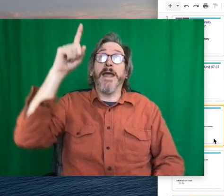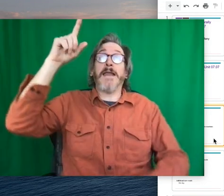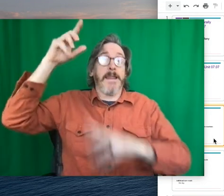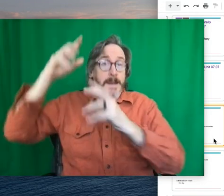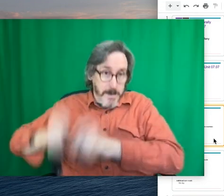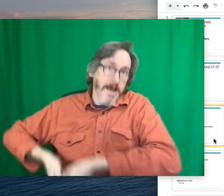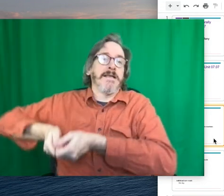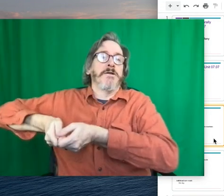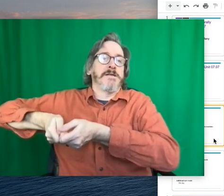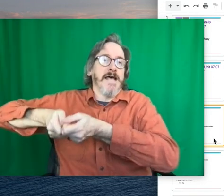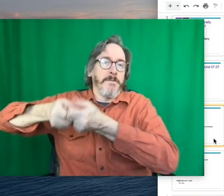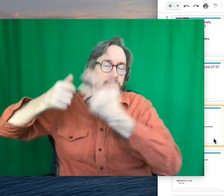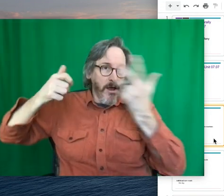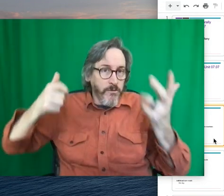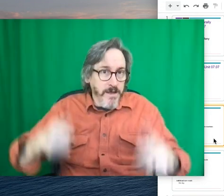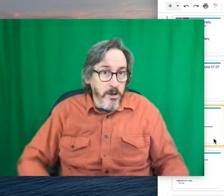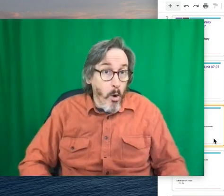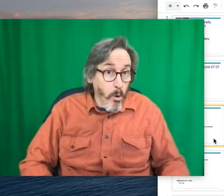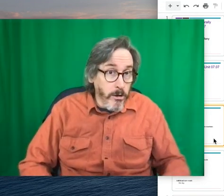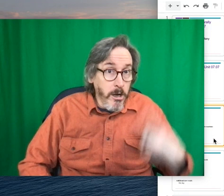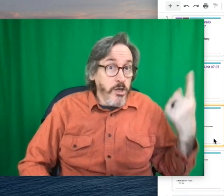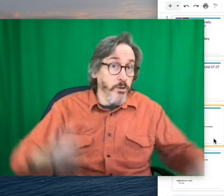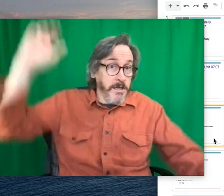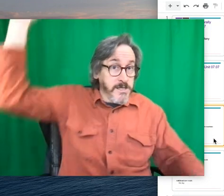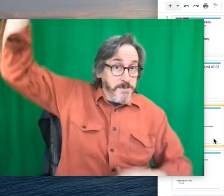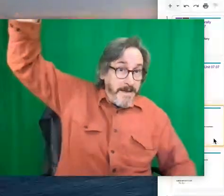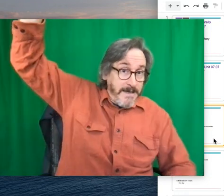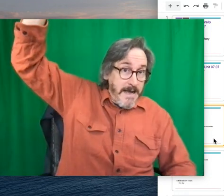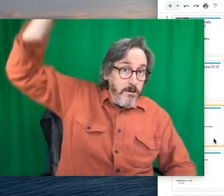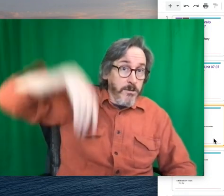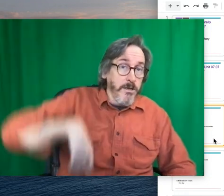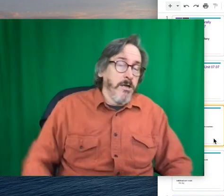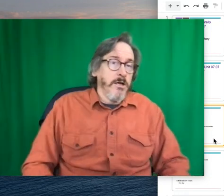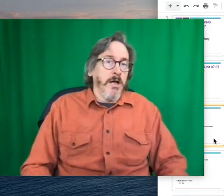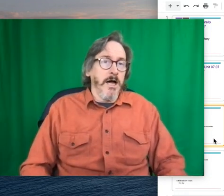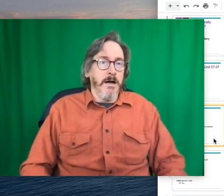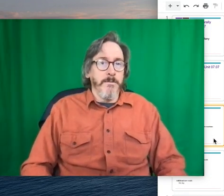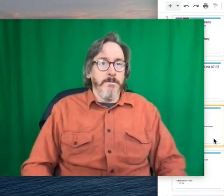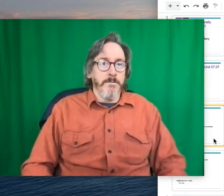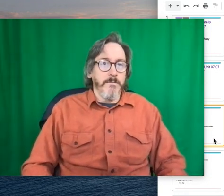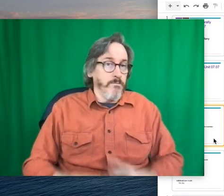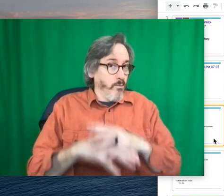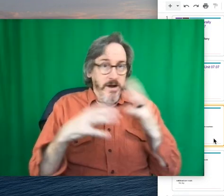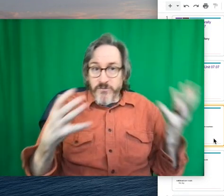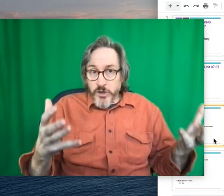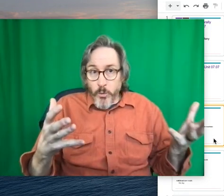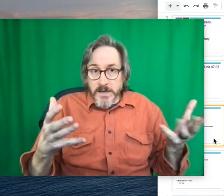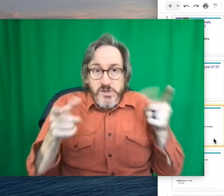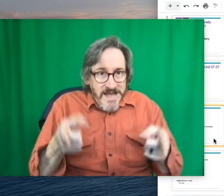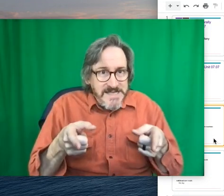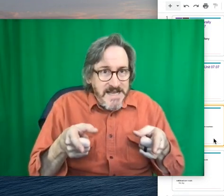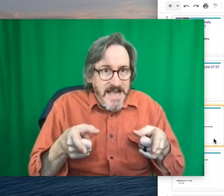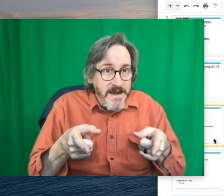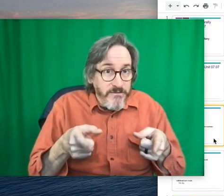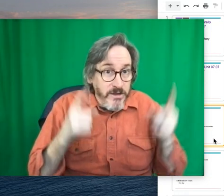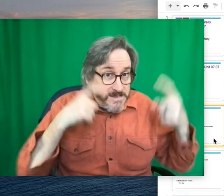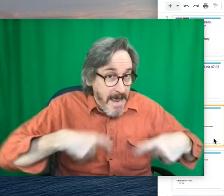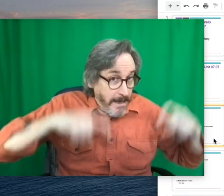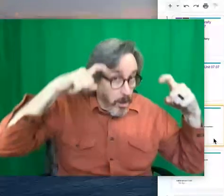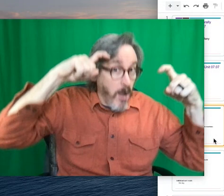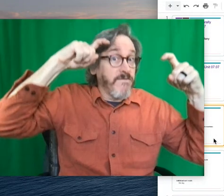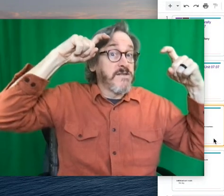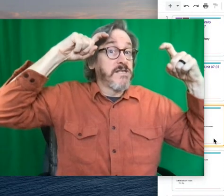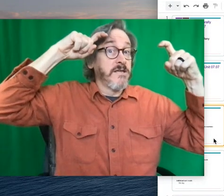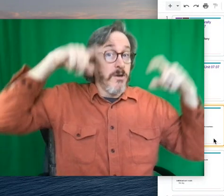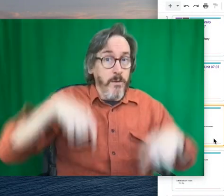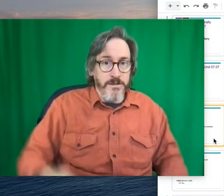can wait and let it come back down and set up for another thing, or you can spike it down, whatever you want. So that's the kind of feel, is that